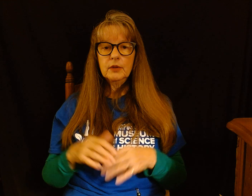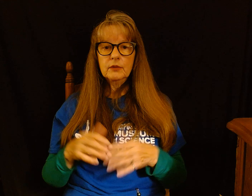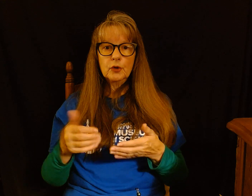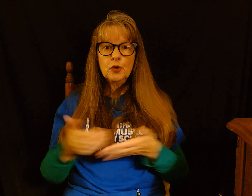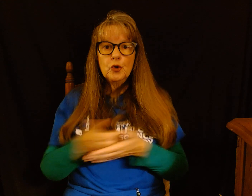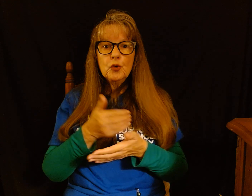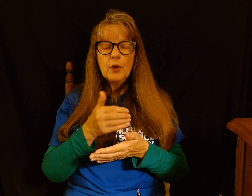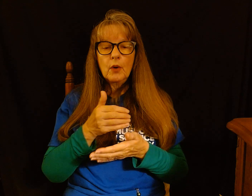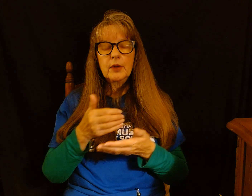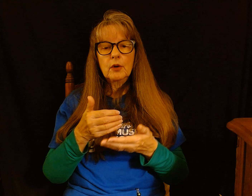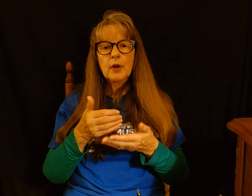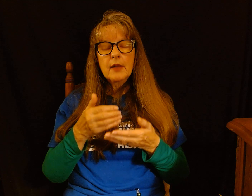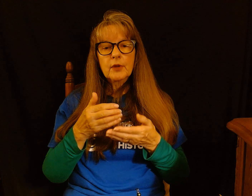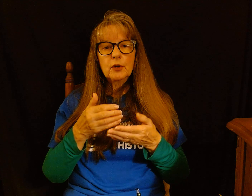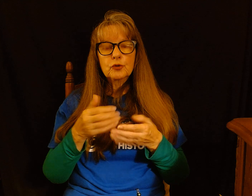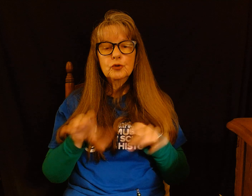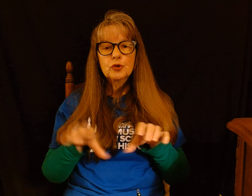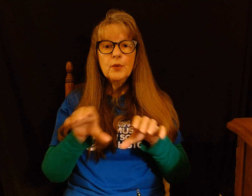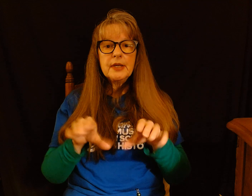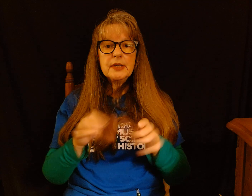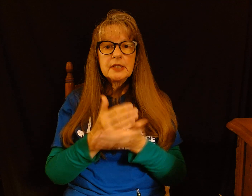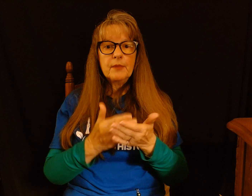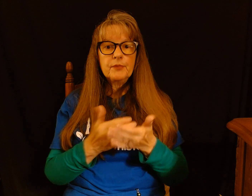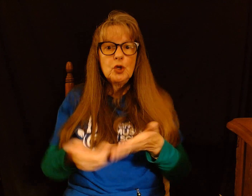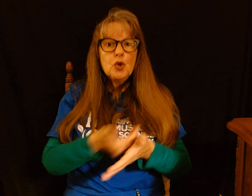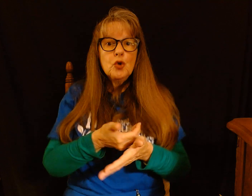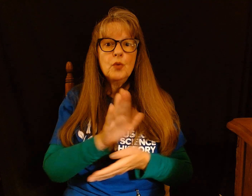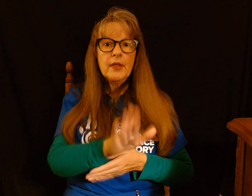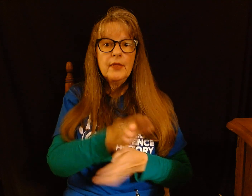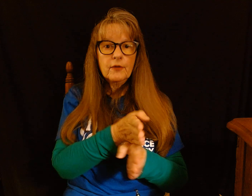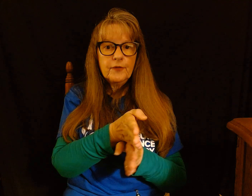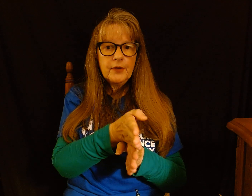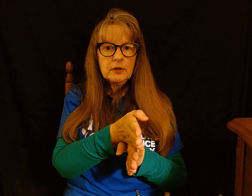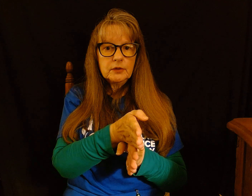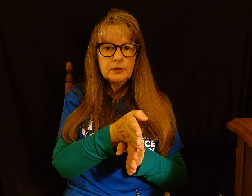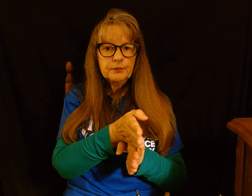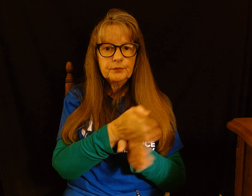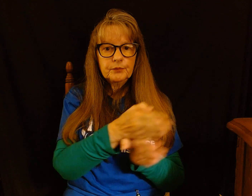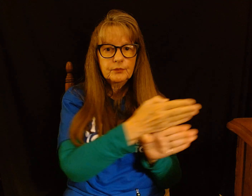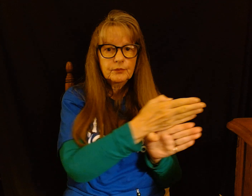they're new, or they're doing something new in their field.